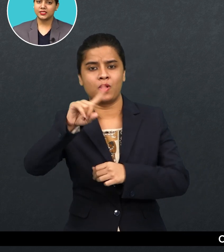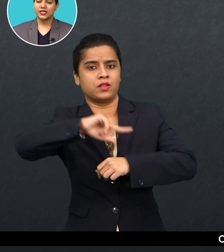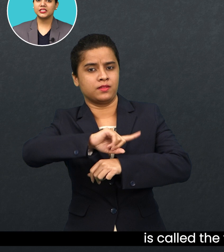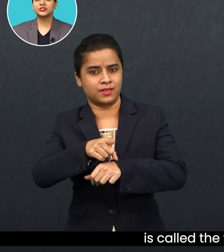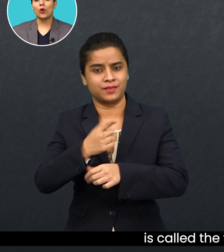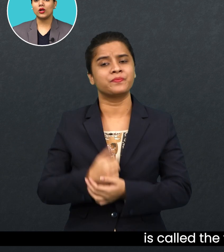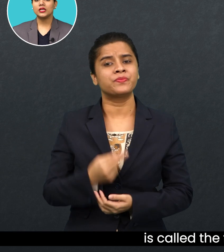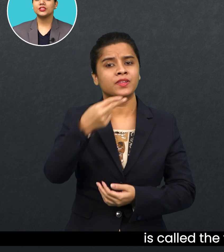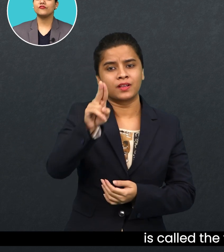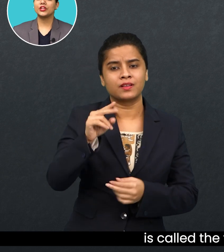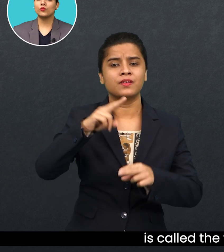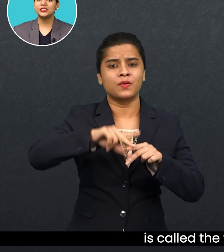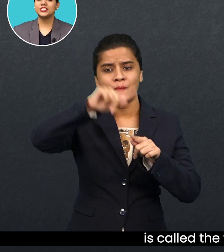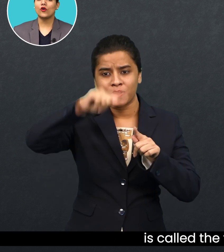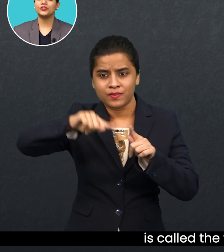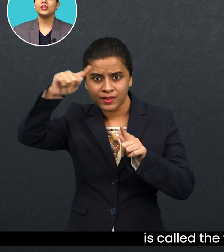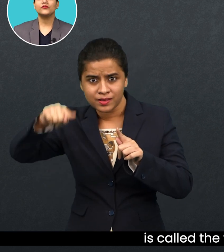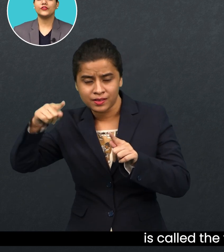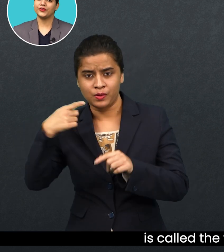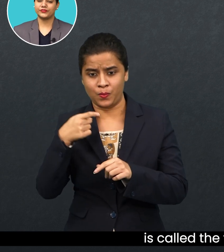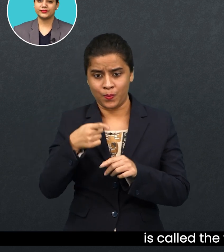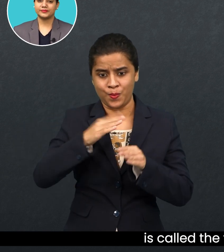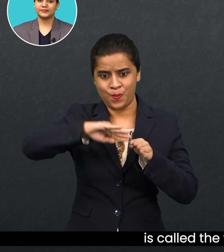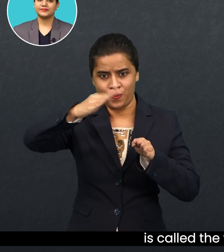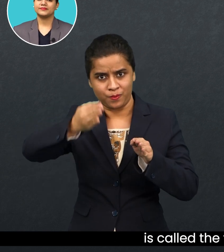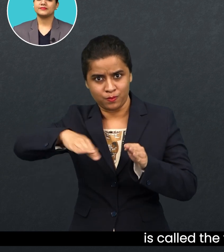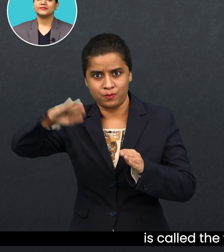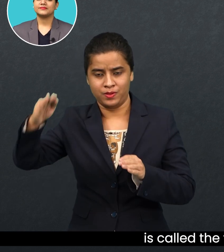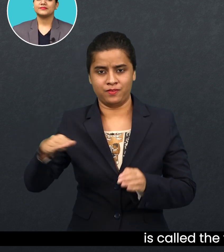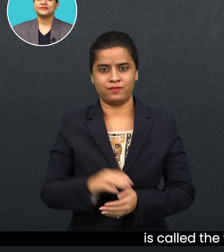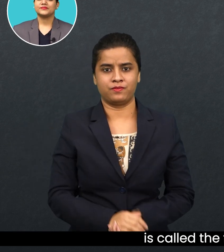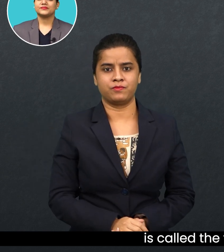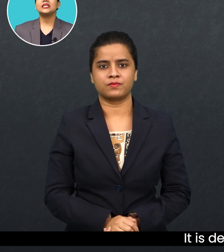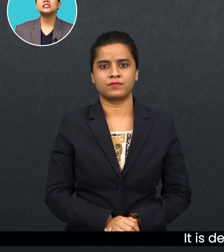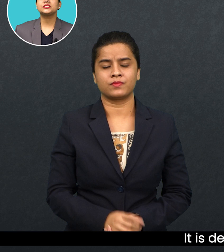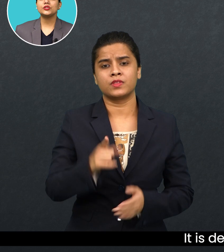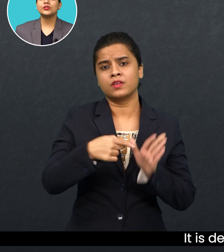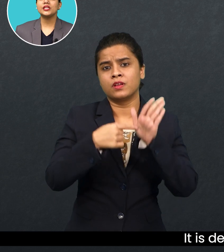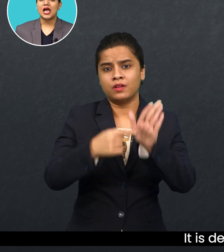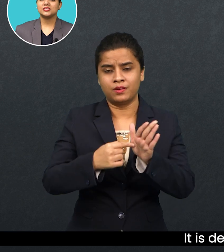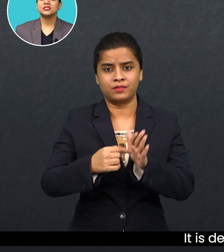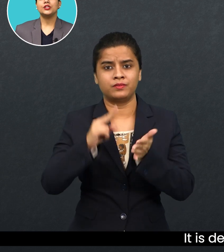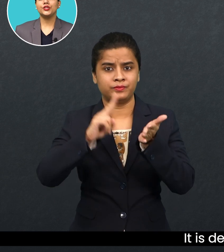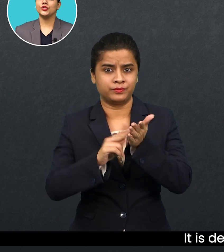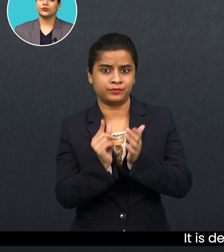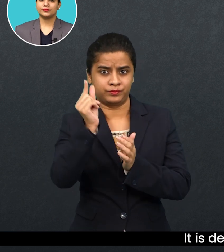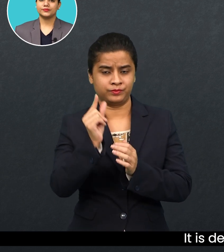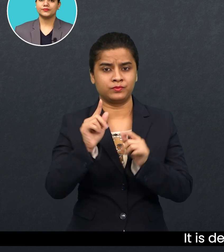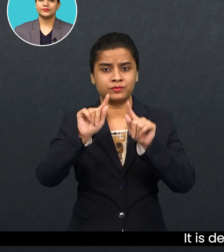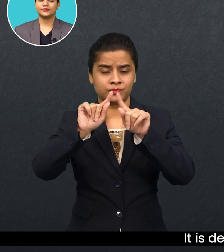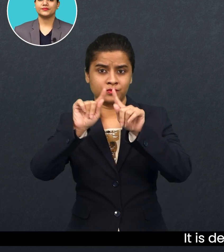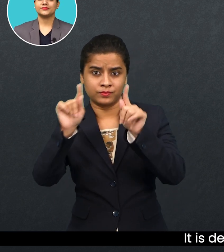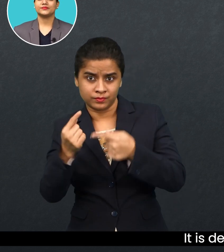second is called the frequency of the wave. It is denoted as nu.